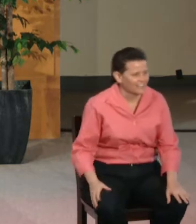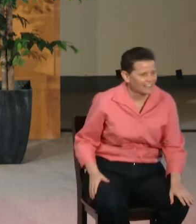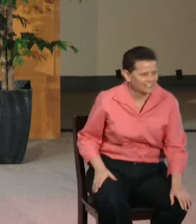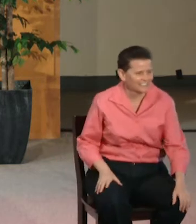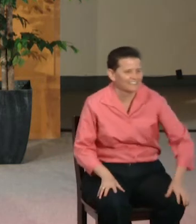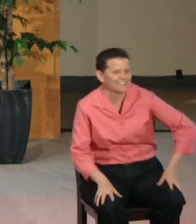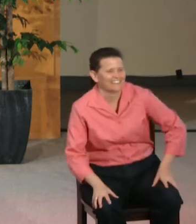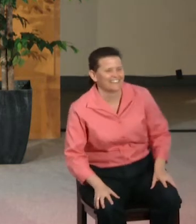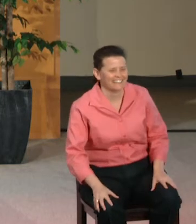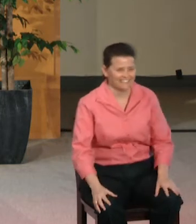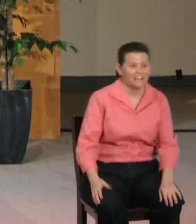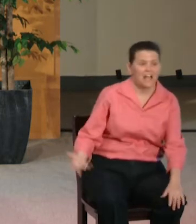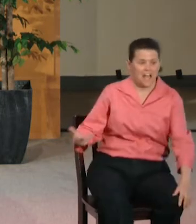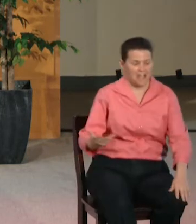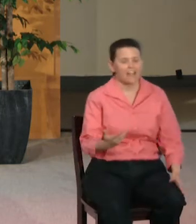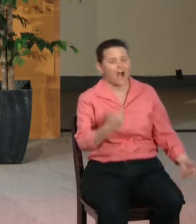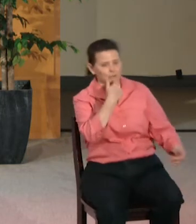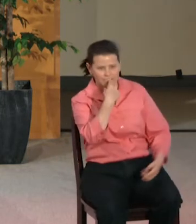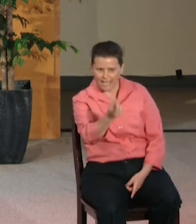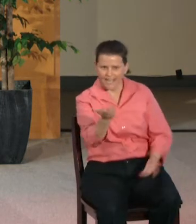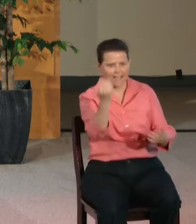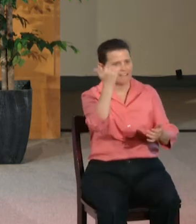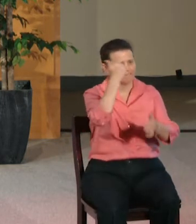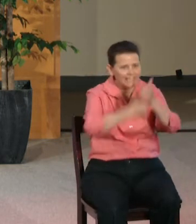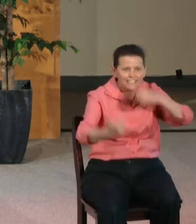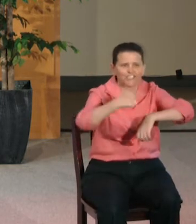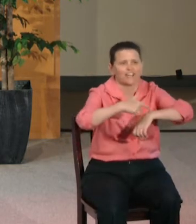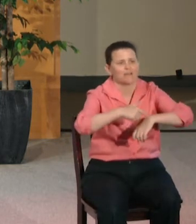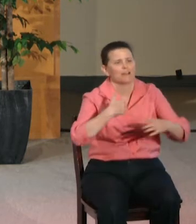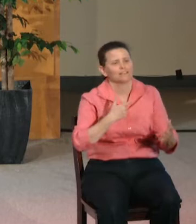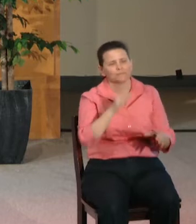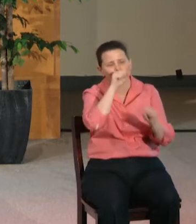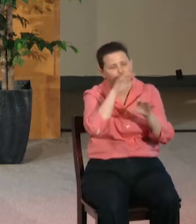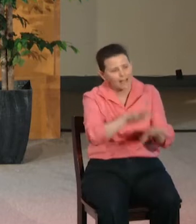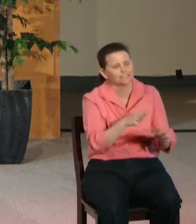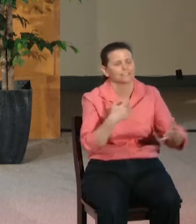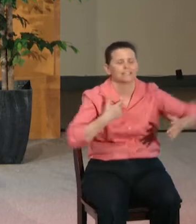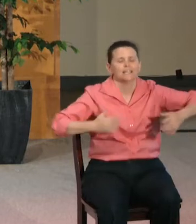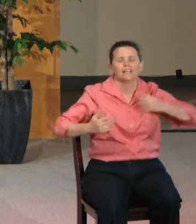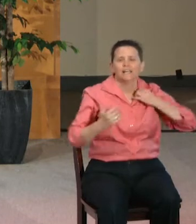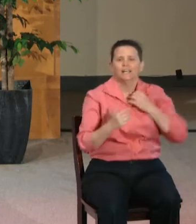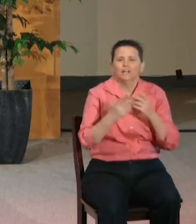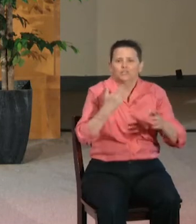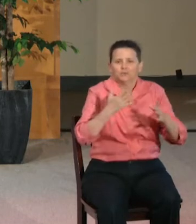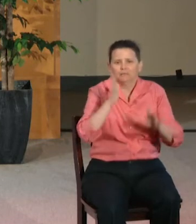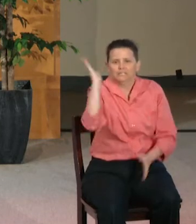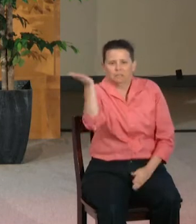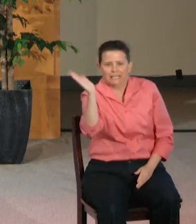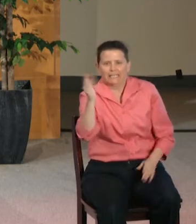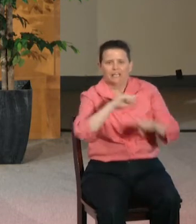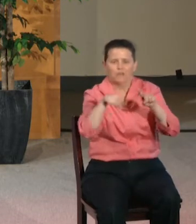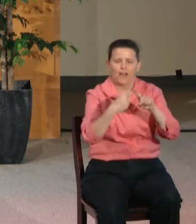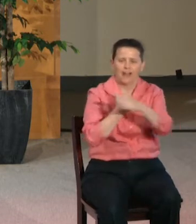I've said this before and I'll say it every time I'm here. It's always a blessing to be speaking on Sunday when celebration is in the house. It's always